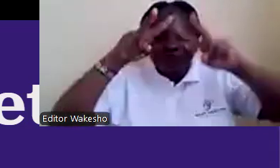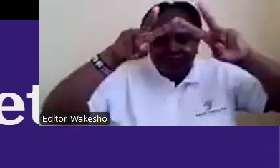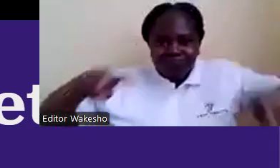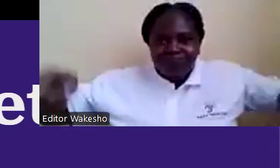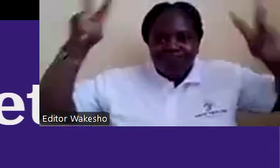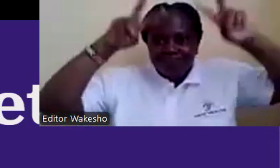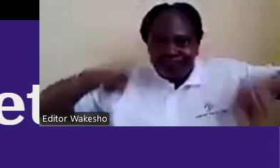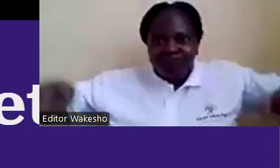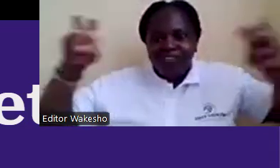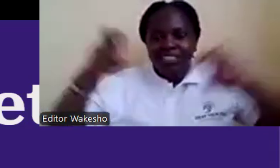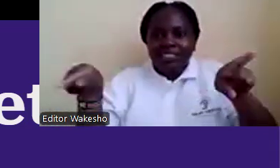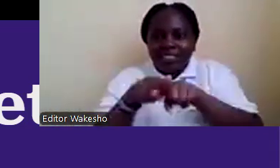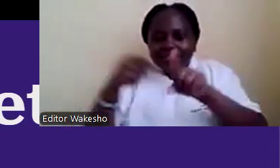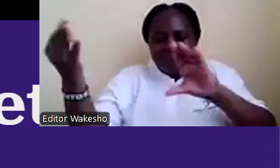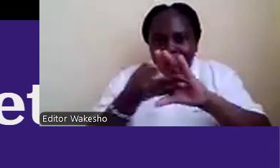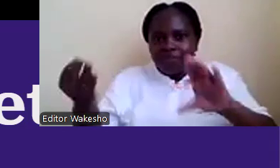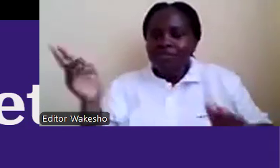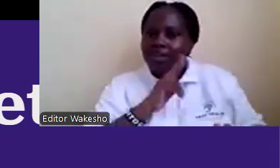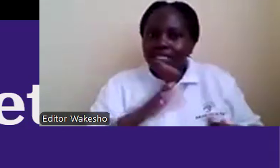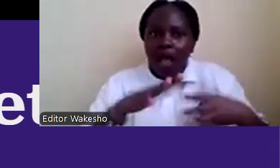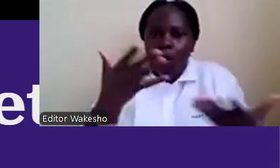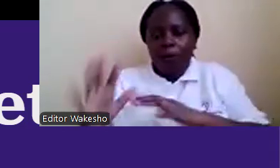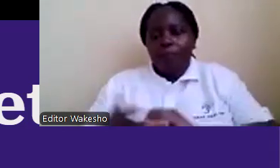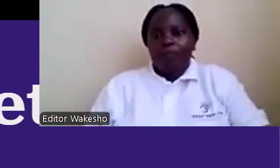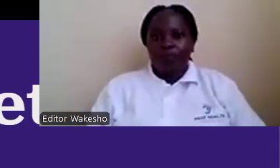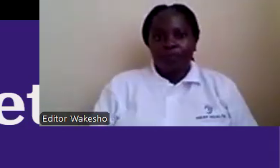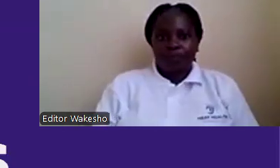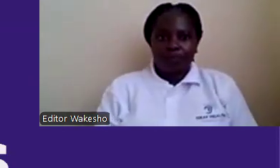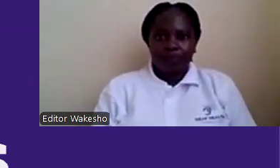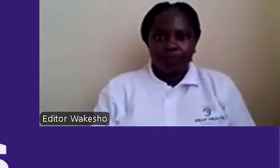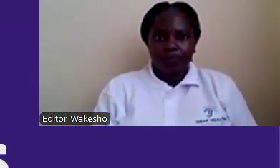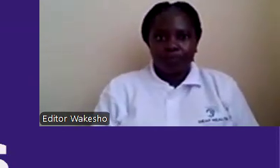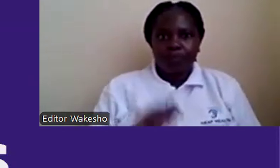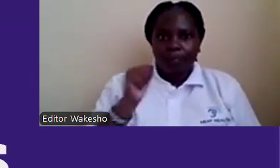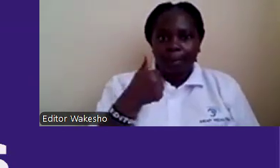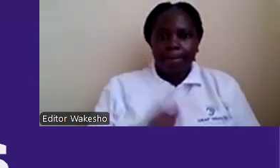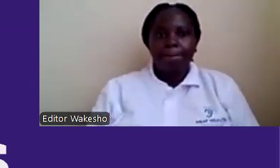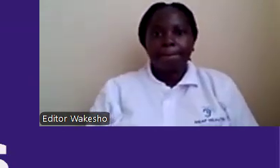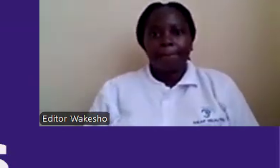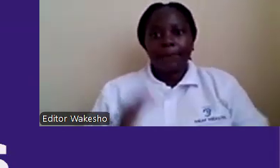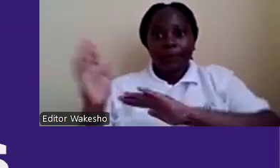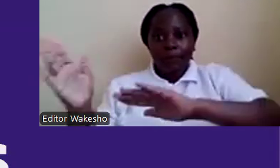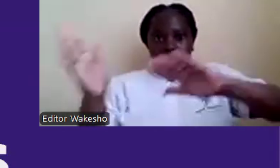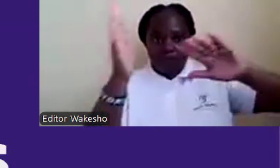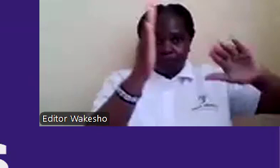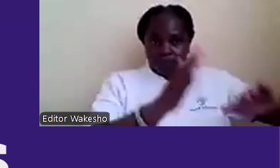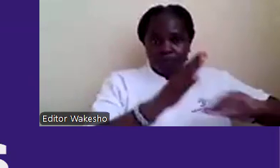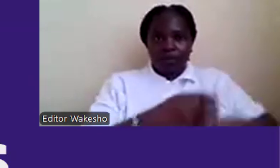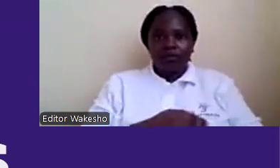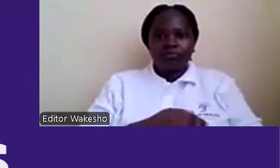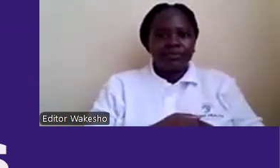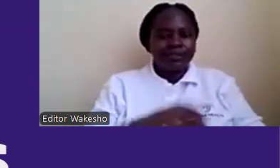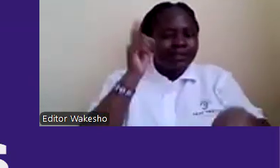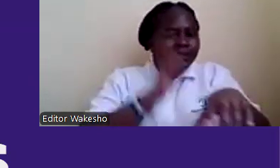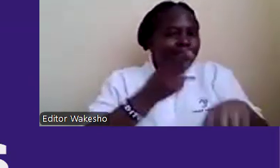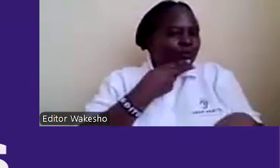well-documented risk factors. Okay, nice. Now, moving on. What are some signs and symptoms? This is